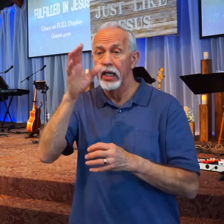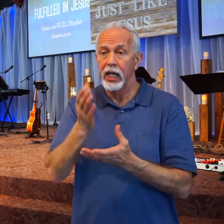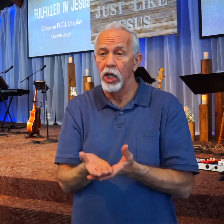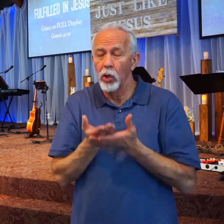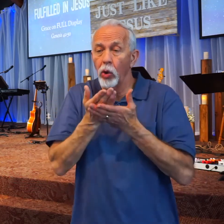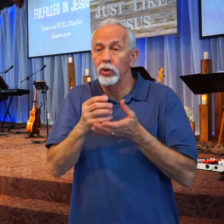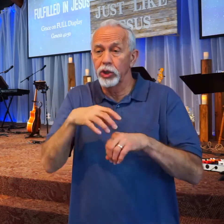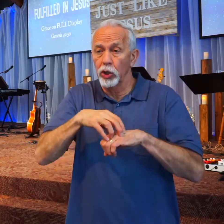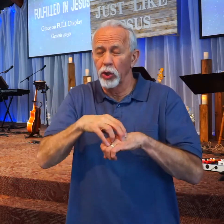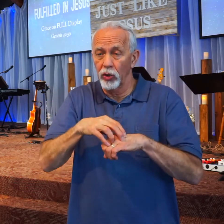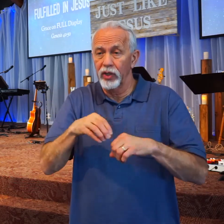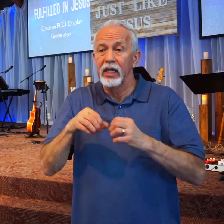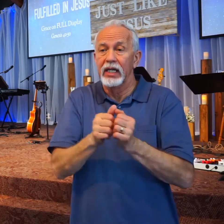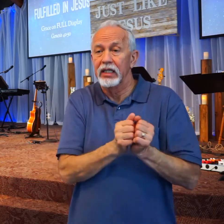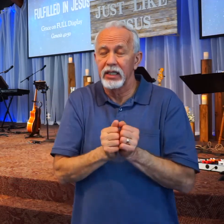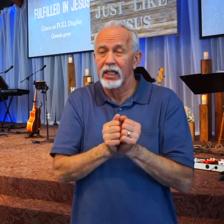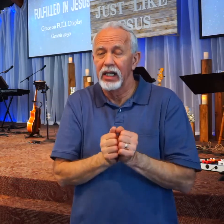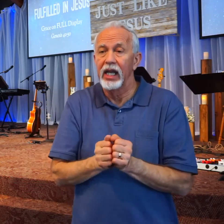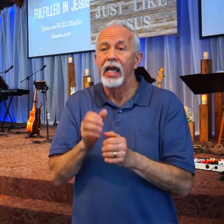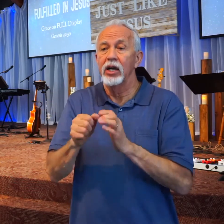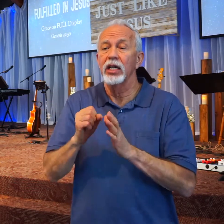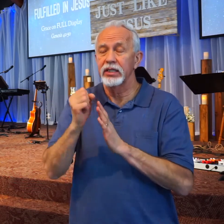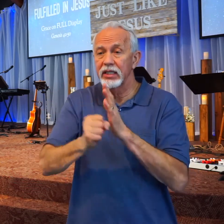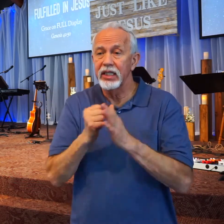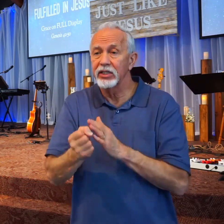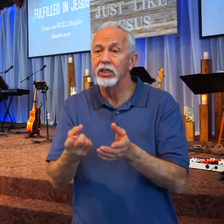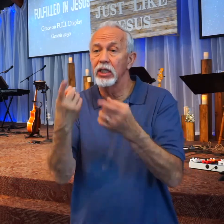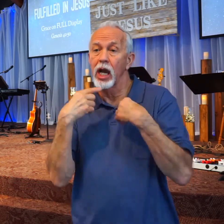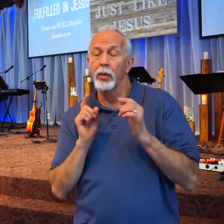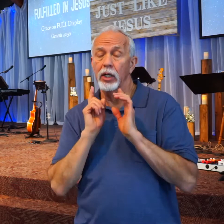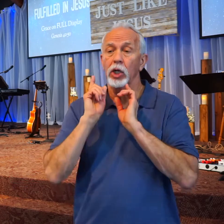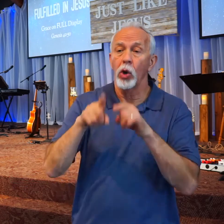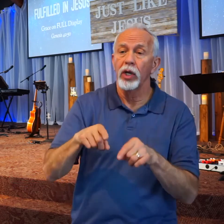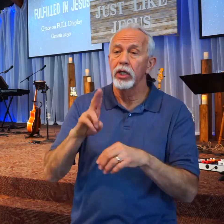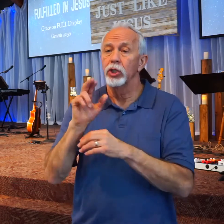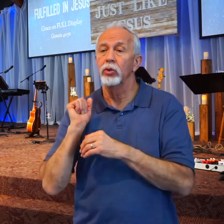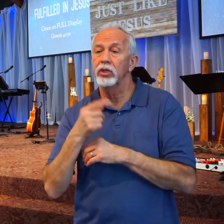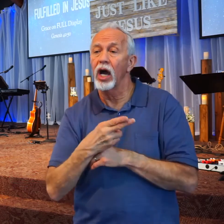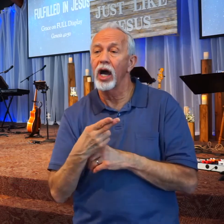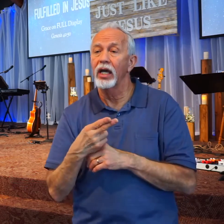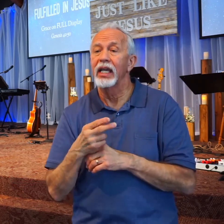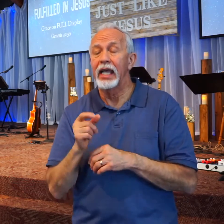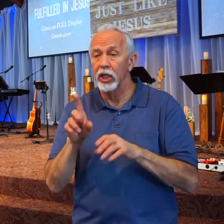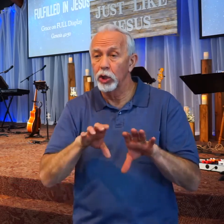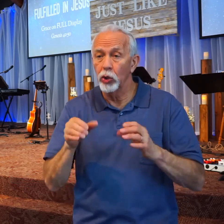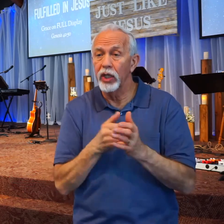its place. He causes the seasons to come and go. In Utah, he can do it in one day.